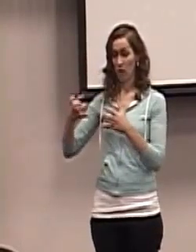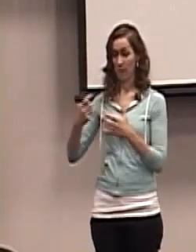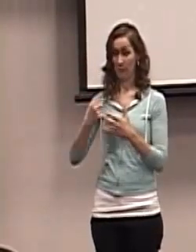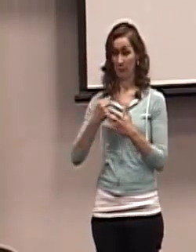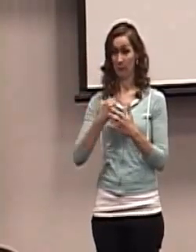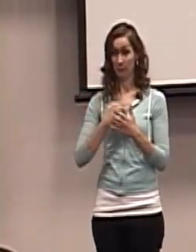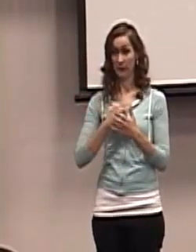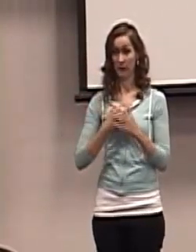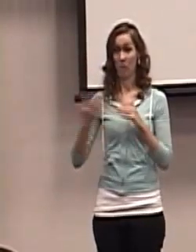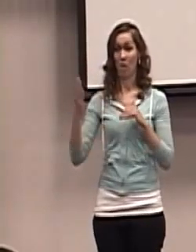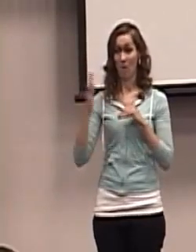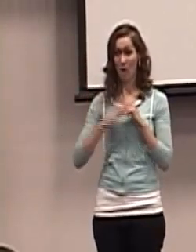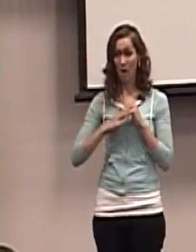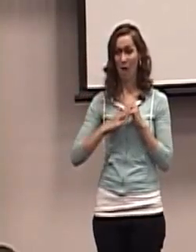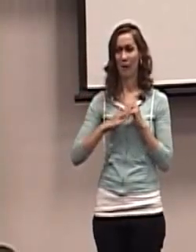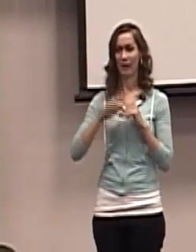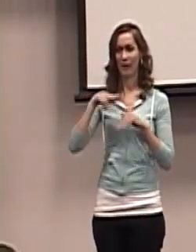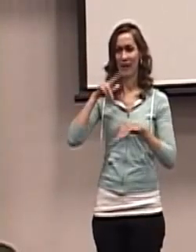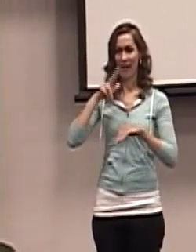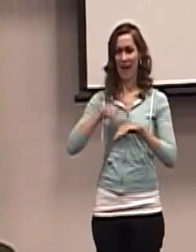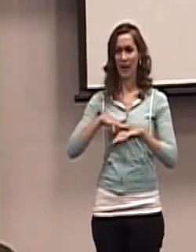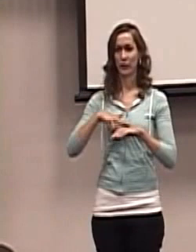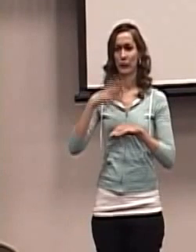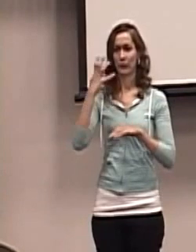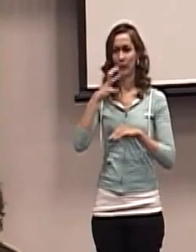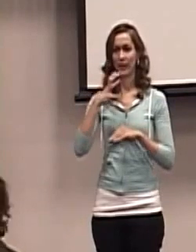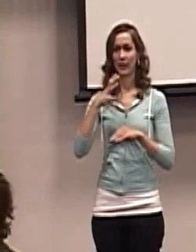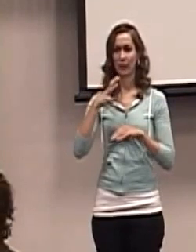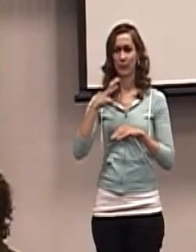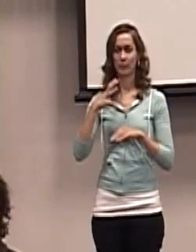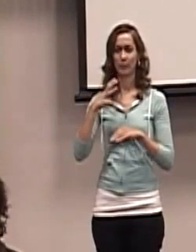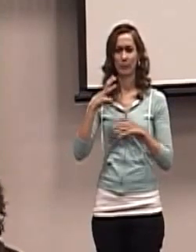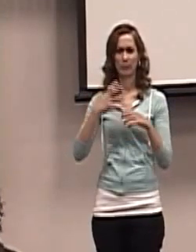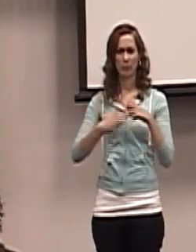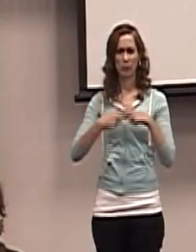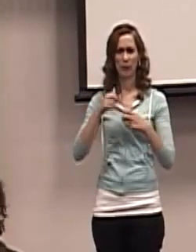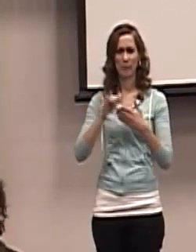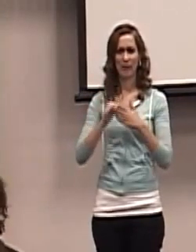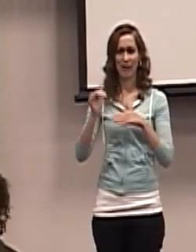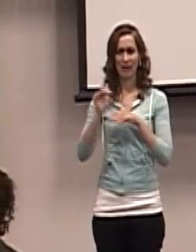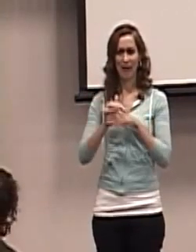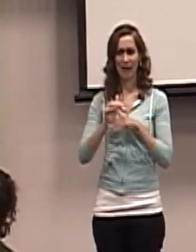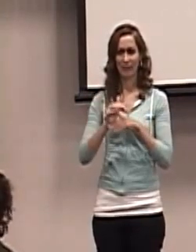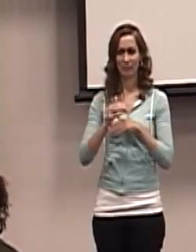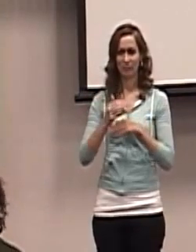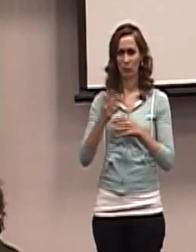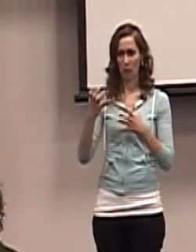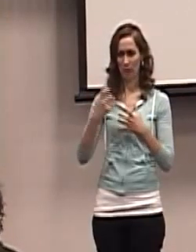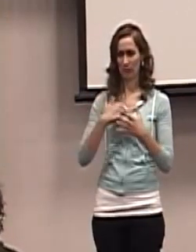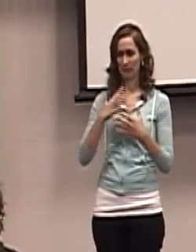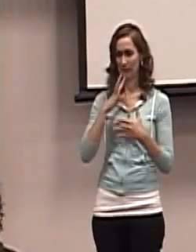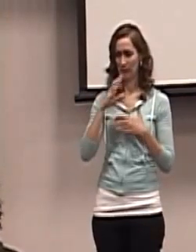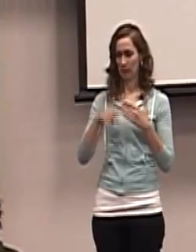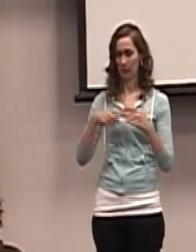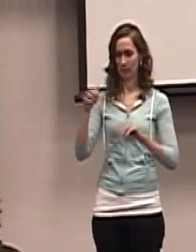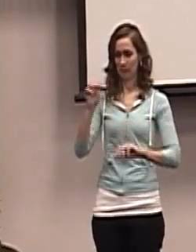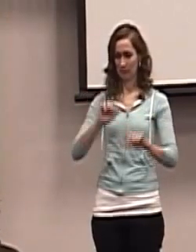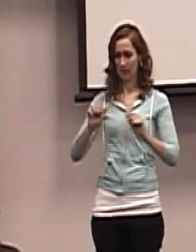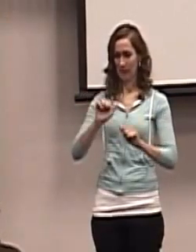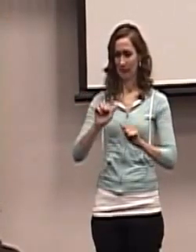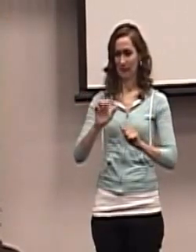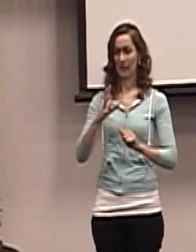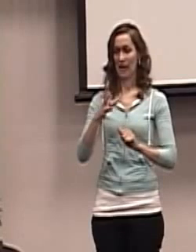to be on a national radio call-in program that night dealing with science and scripture. It'd be basically a